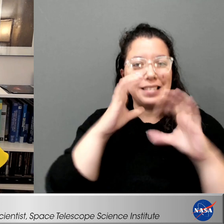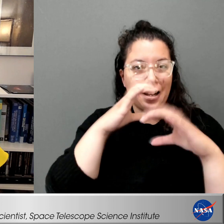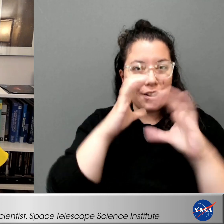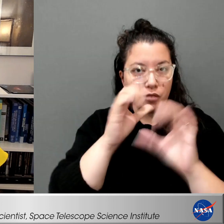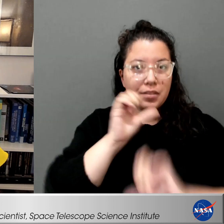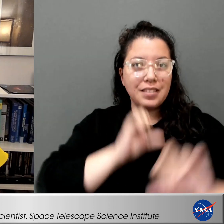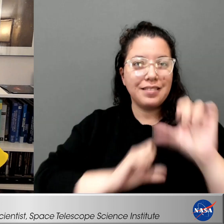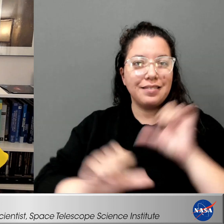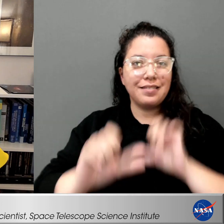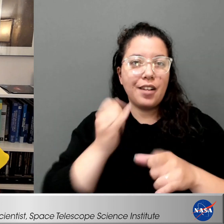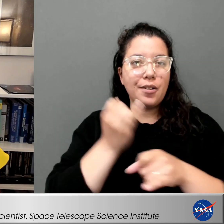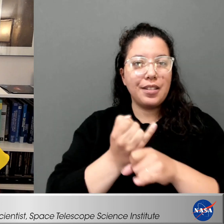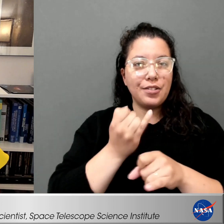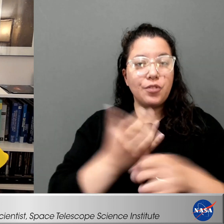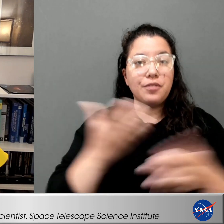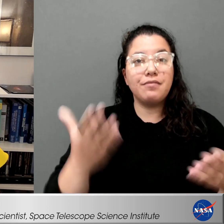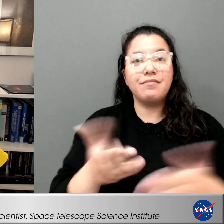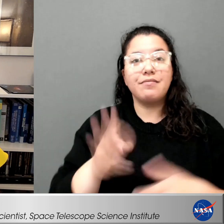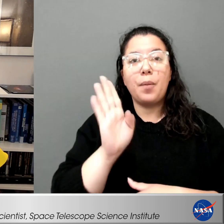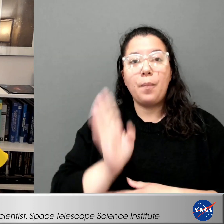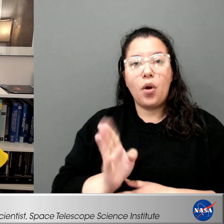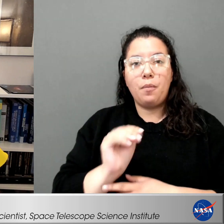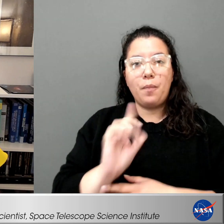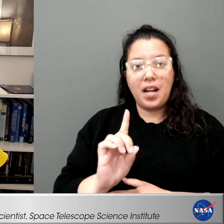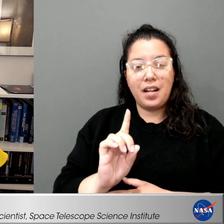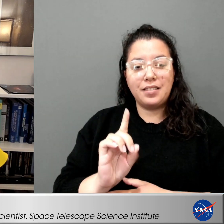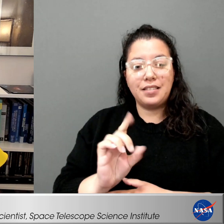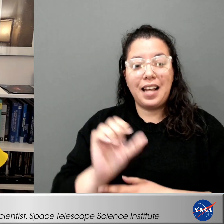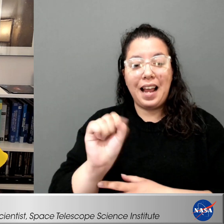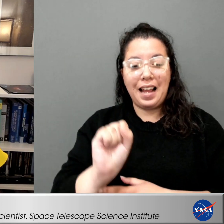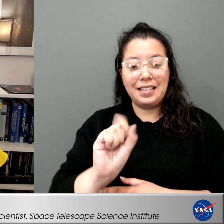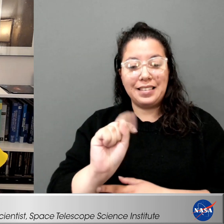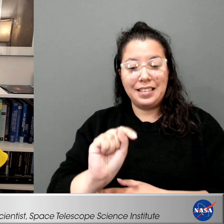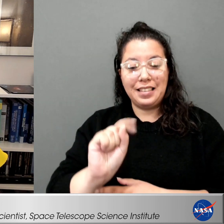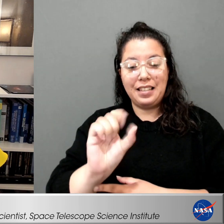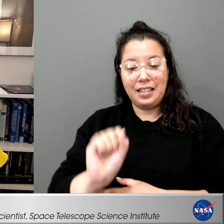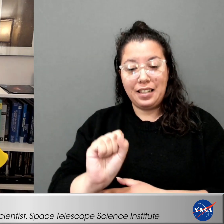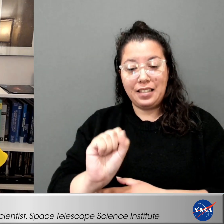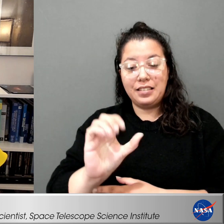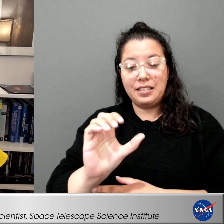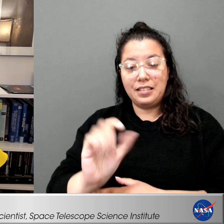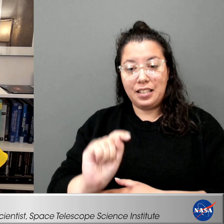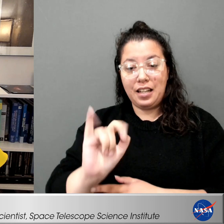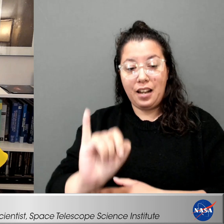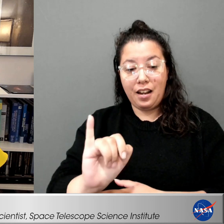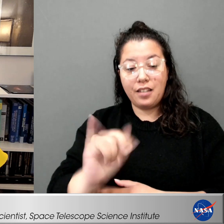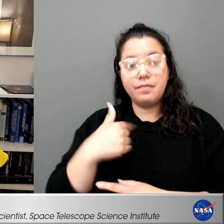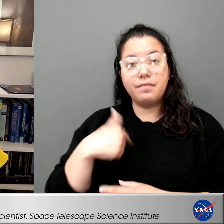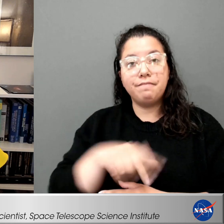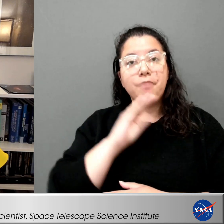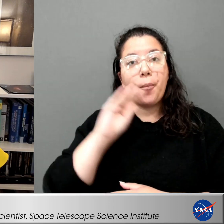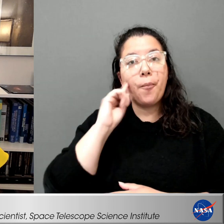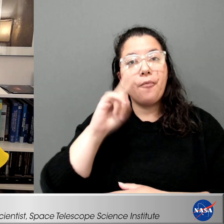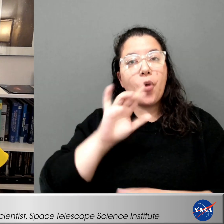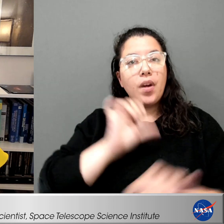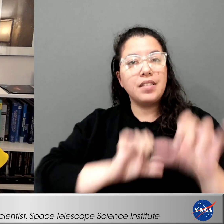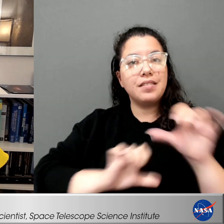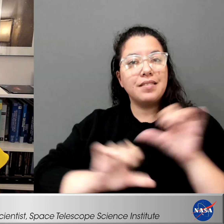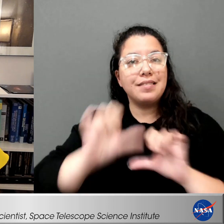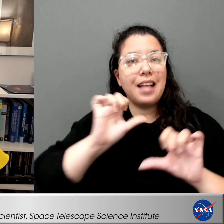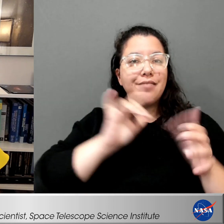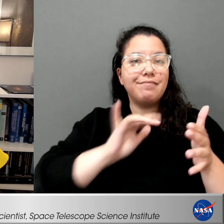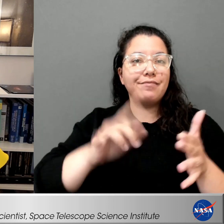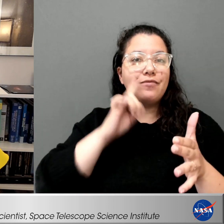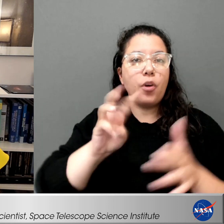Maryland. STSCI is the home of the Mission Operations Center and the Science Operations Center for Webb. I'll